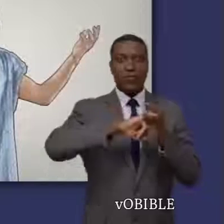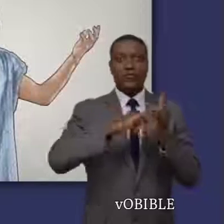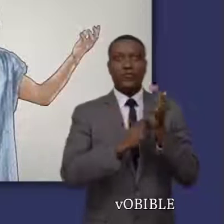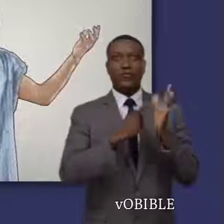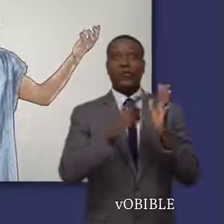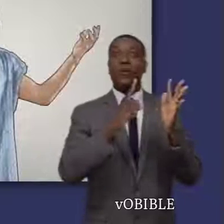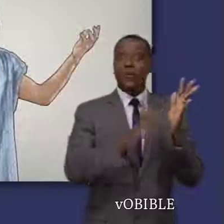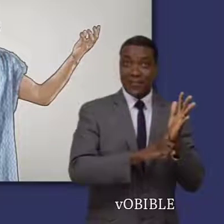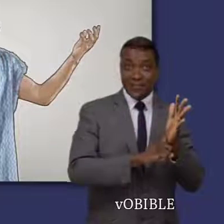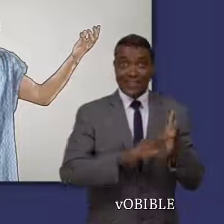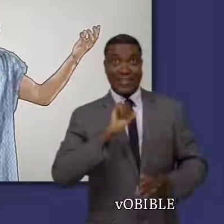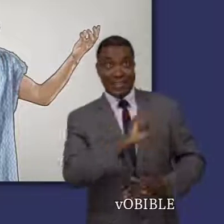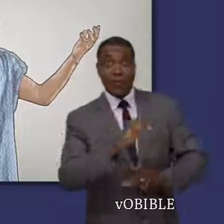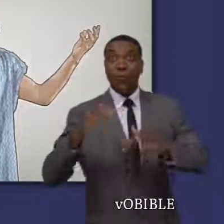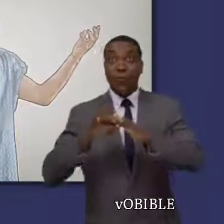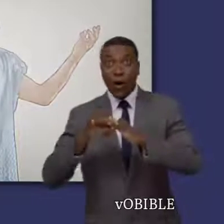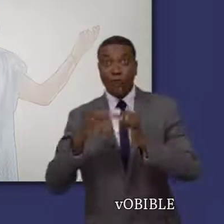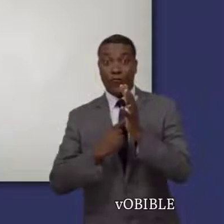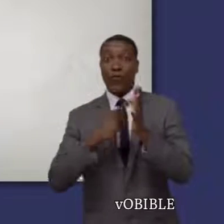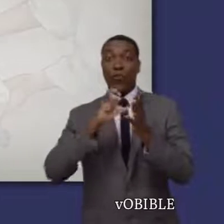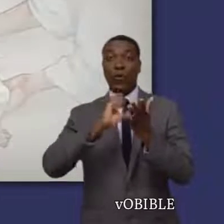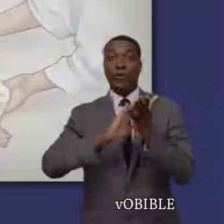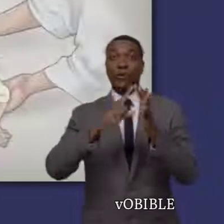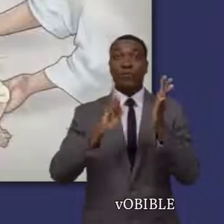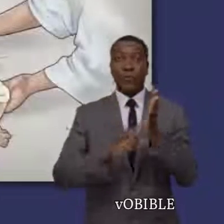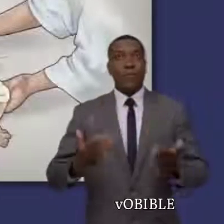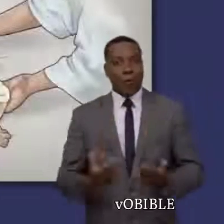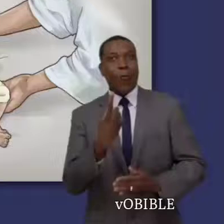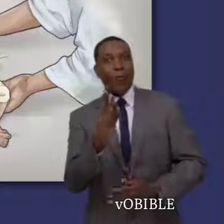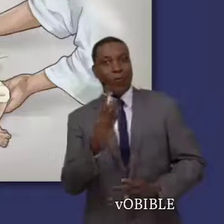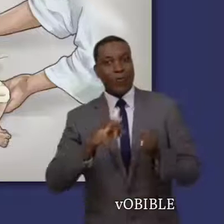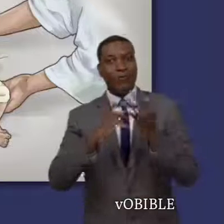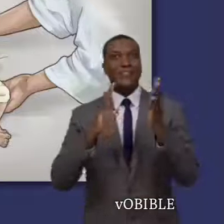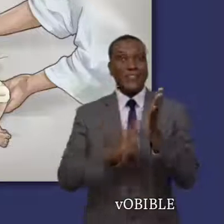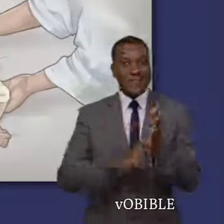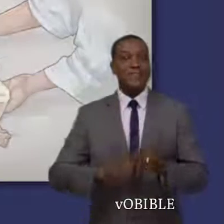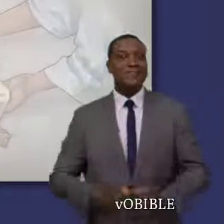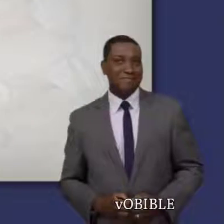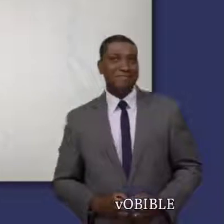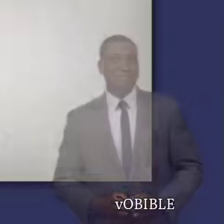changes his name to Israel, and where Rachel gives birth to Jacob's 12th son.